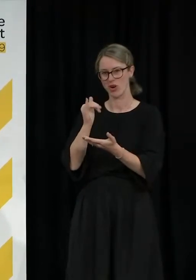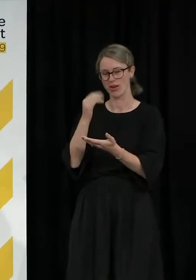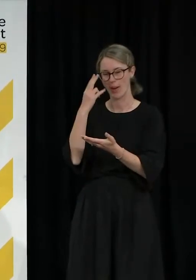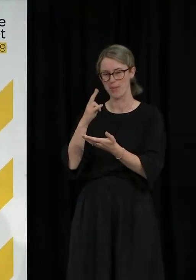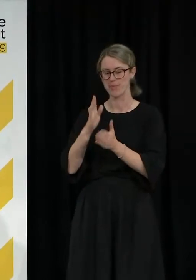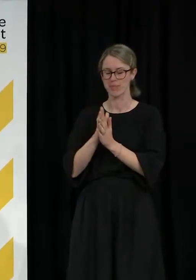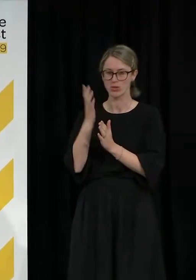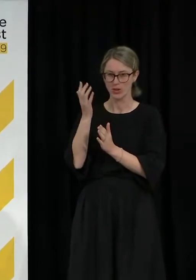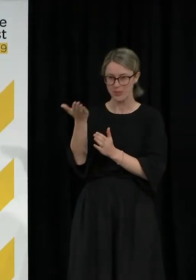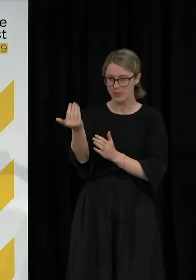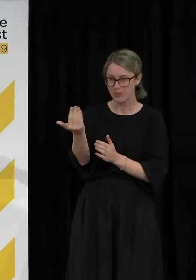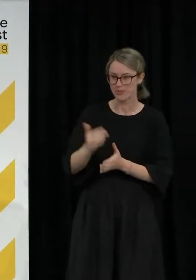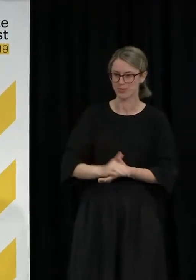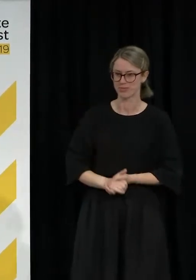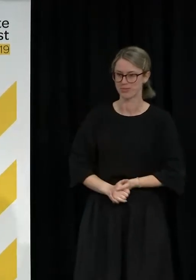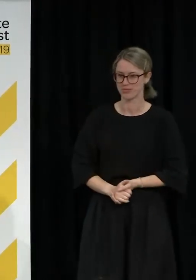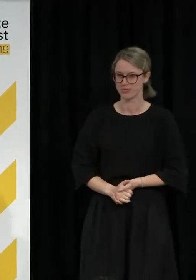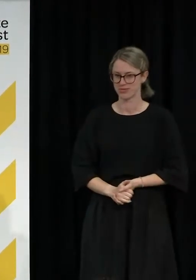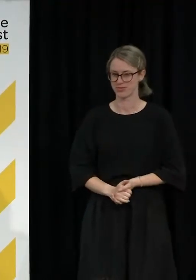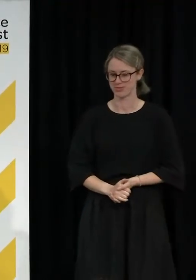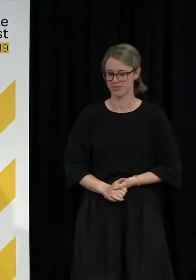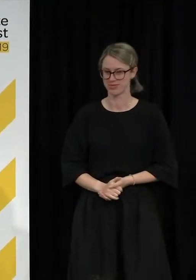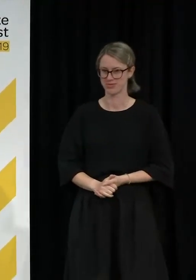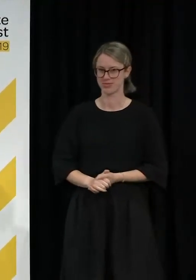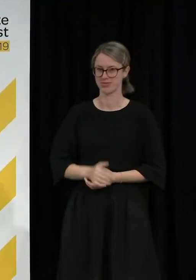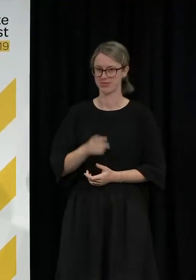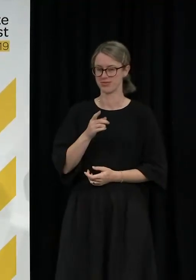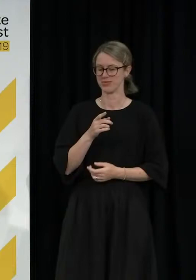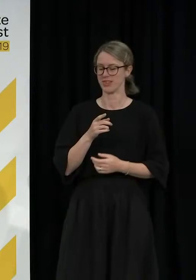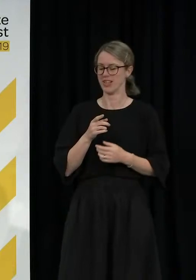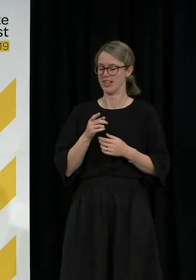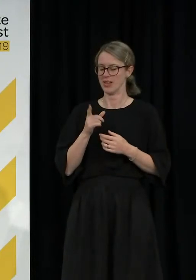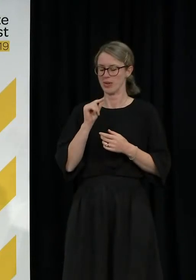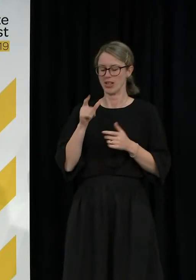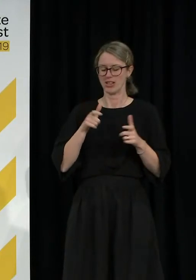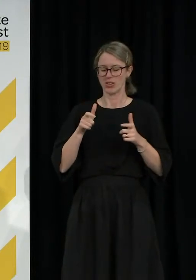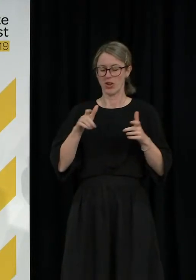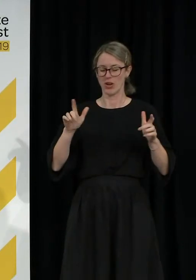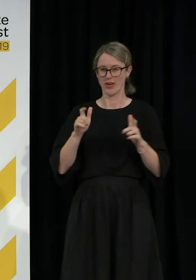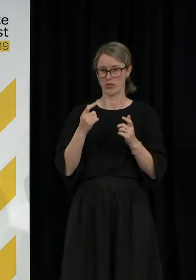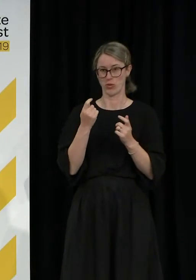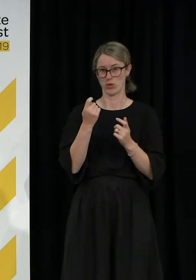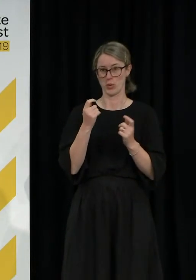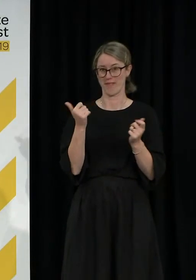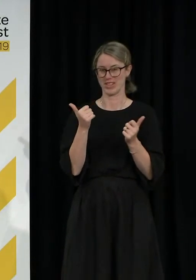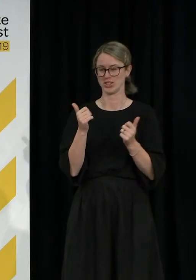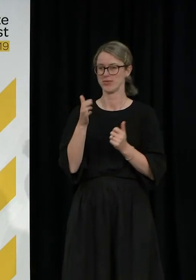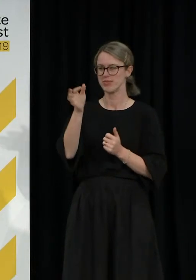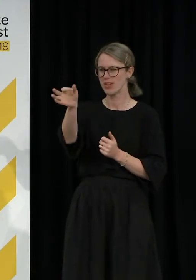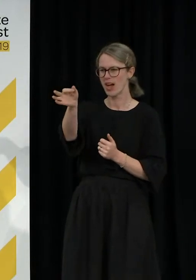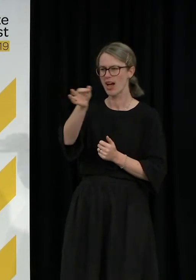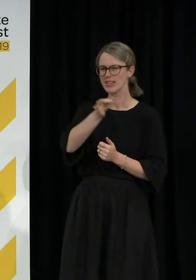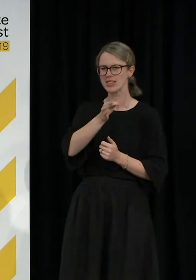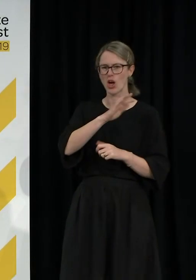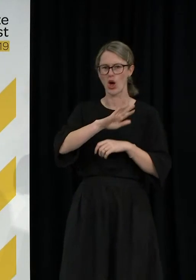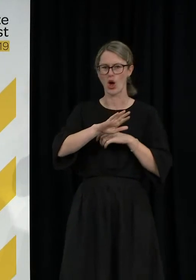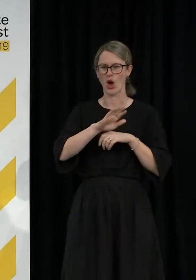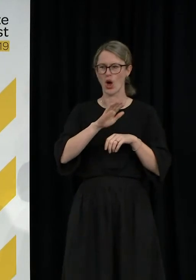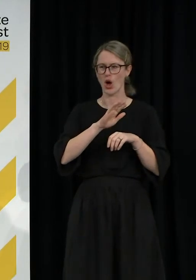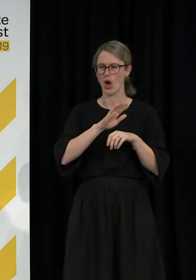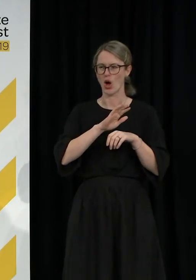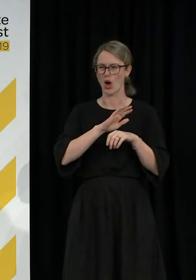Hello, Aaron. You are losing control. I am losing control, that's right. We'll have to finish very soon. Just on the COVID positive case